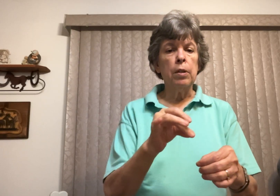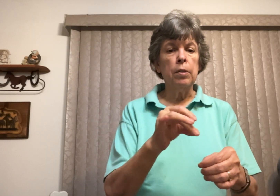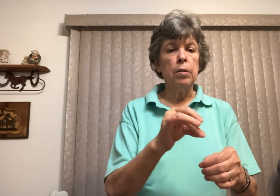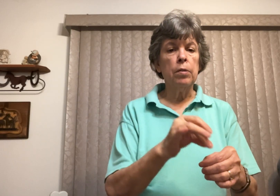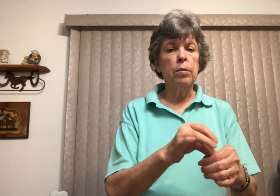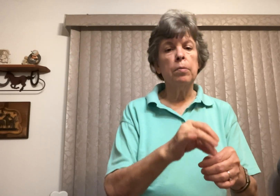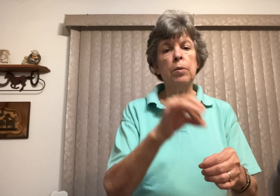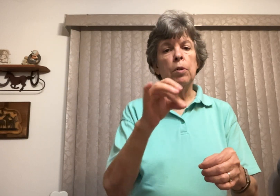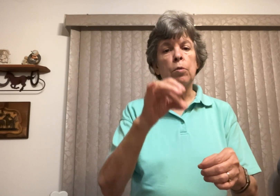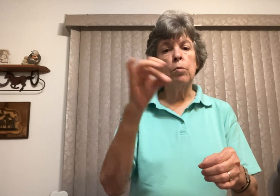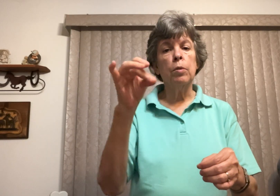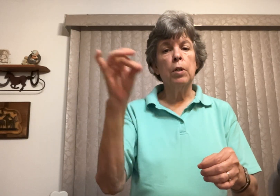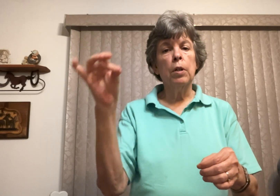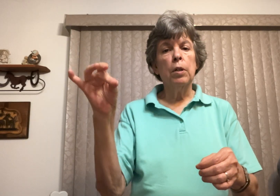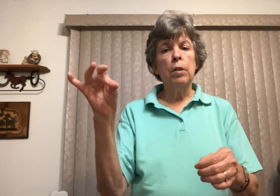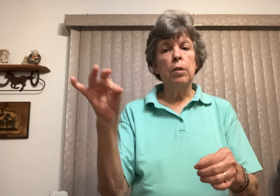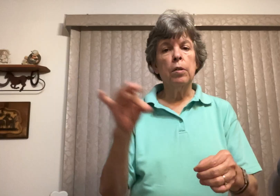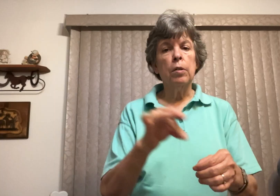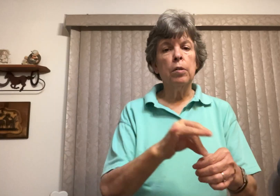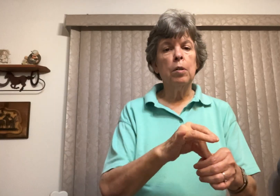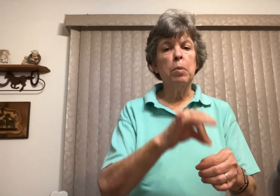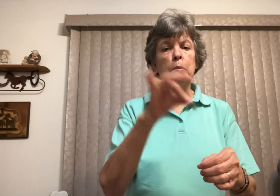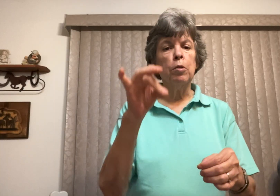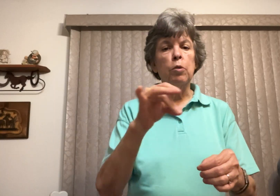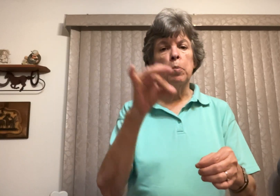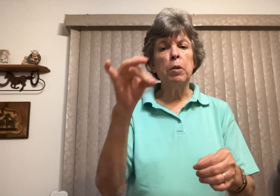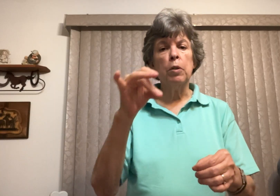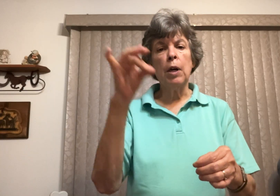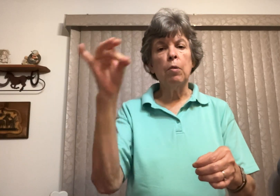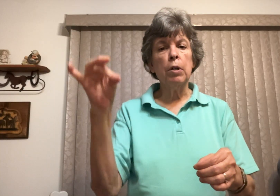And so some people do spirit that way.